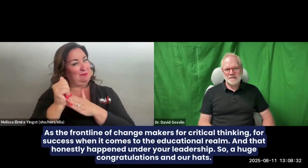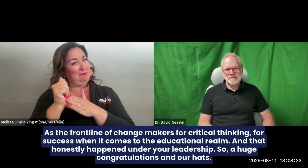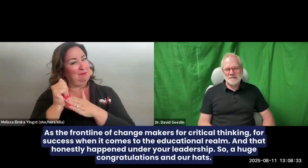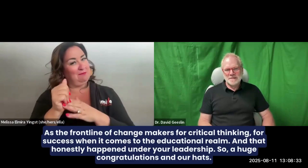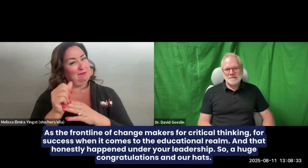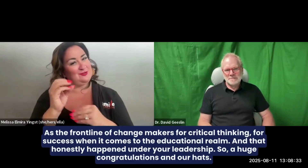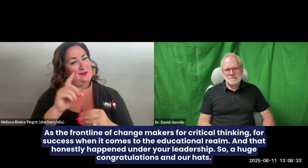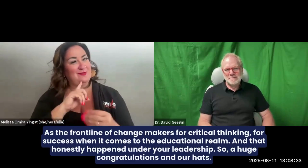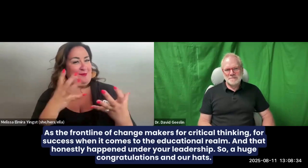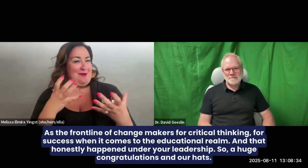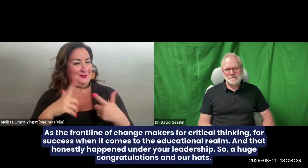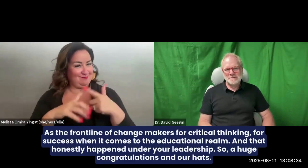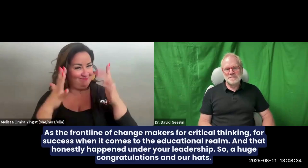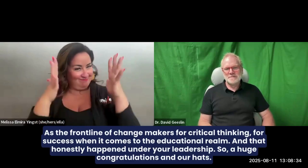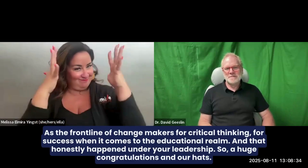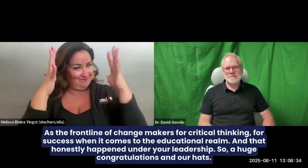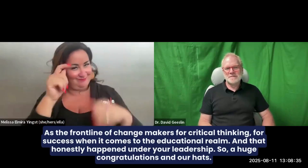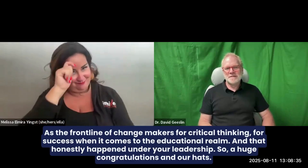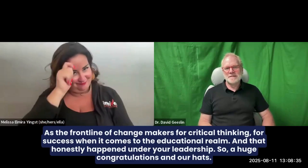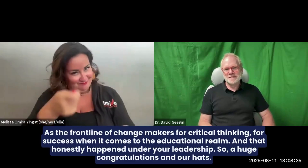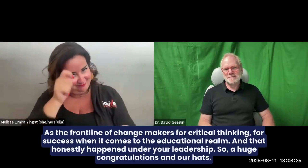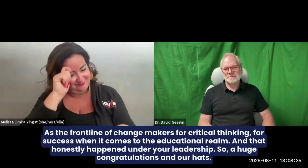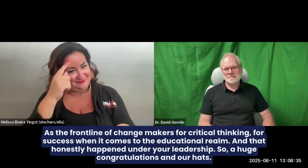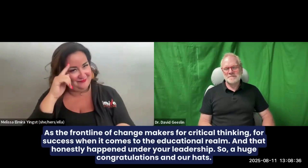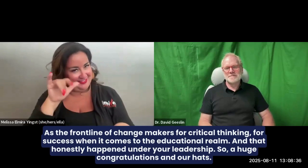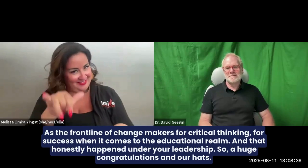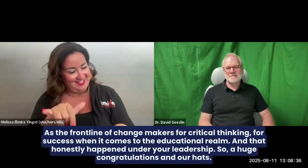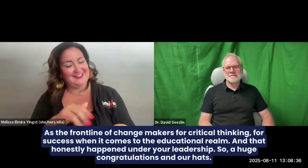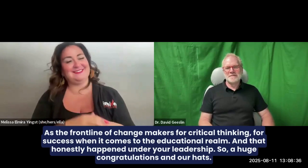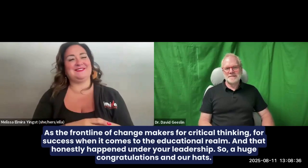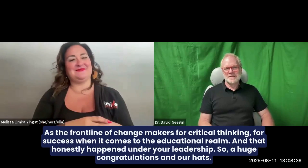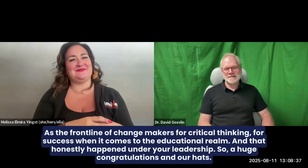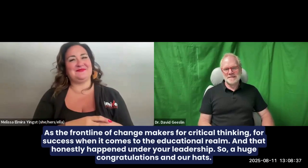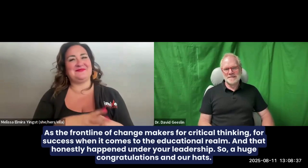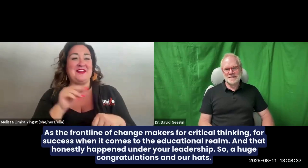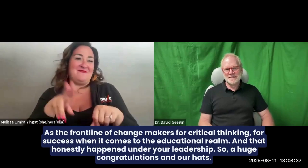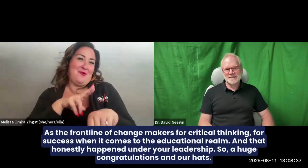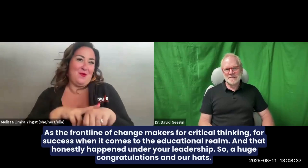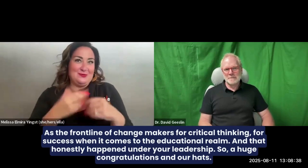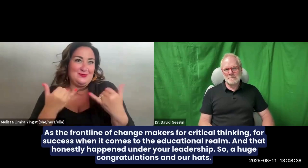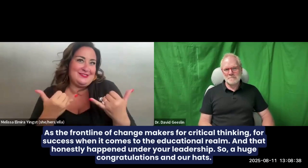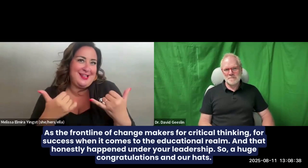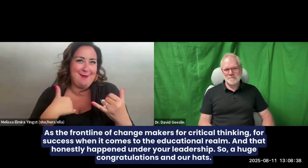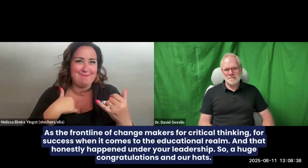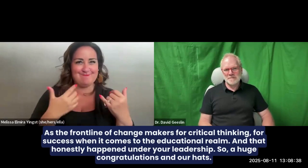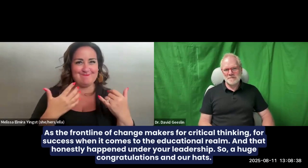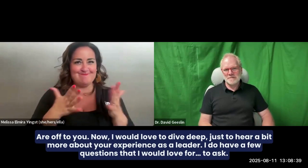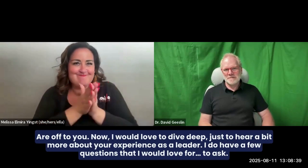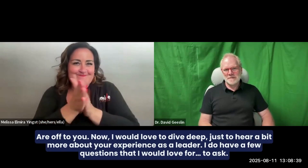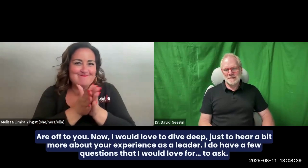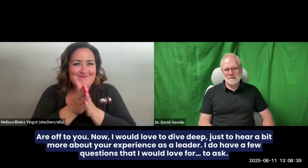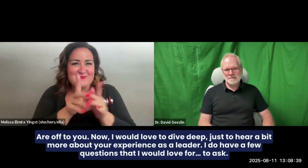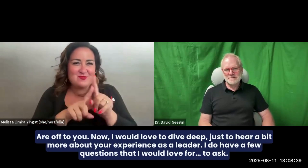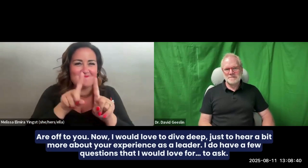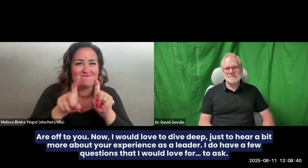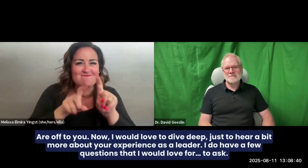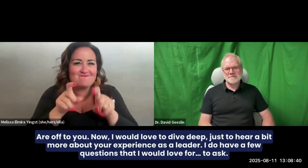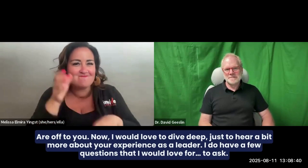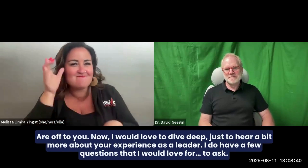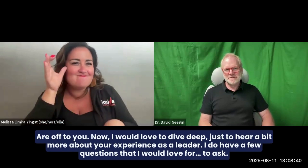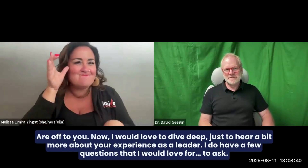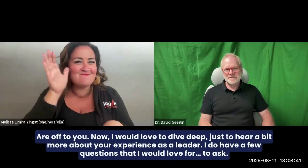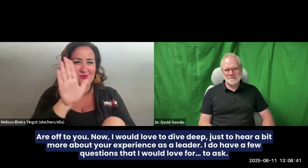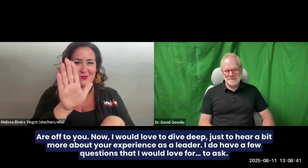educational realm. And that honestly happened under your leadership. So a huge congratulations and our hats are off to